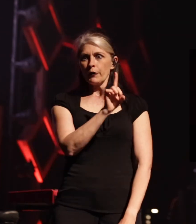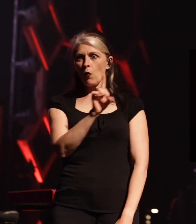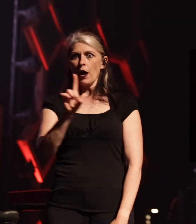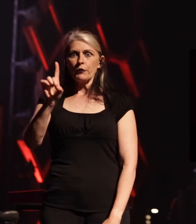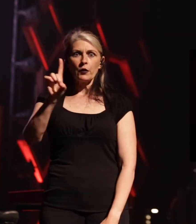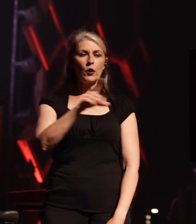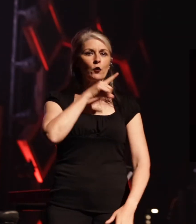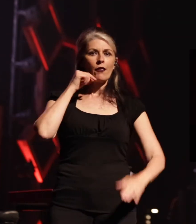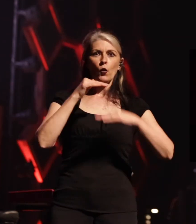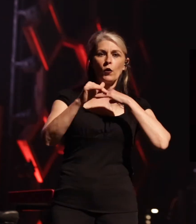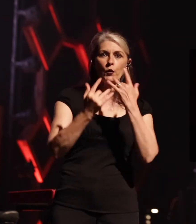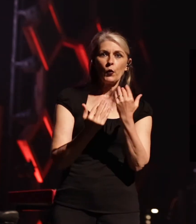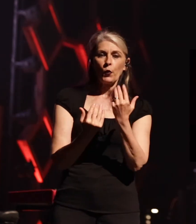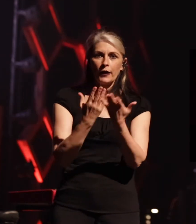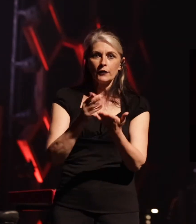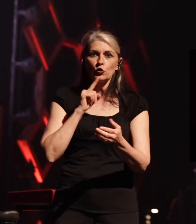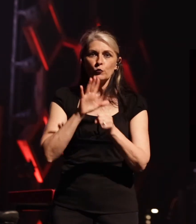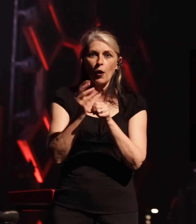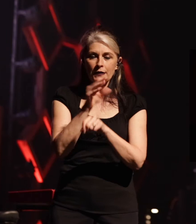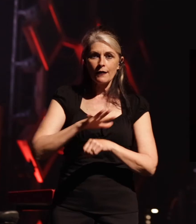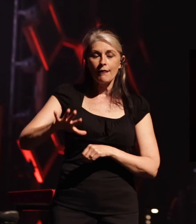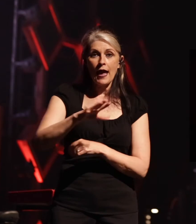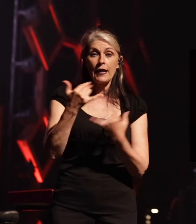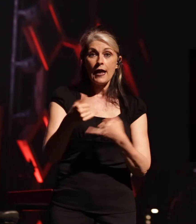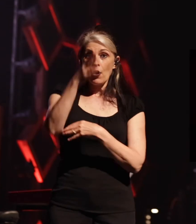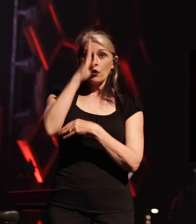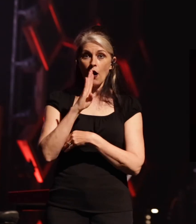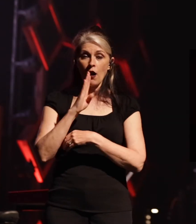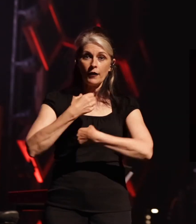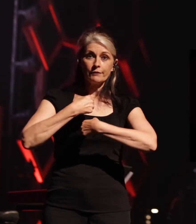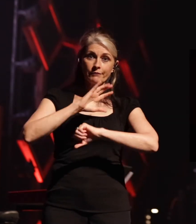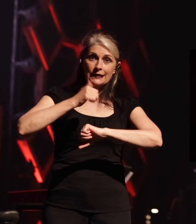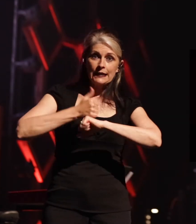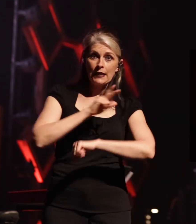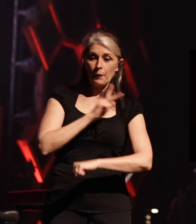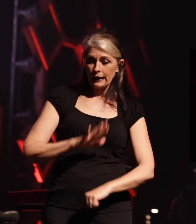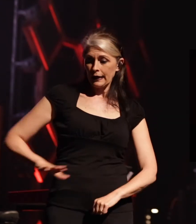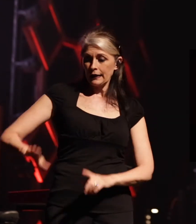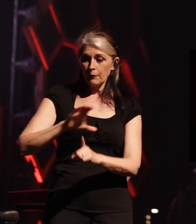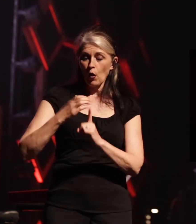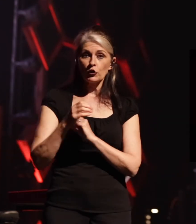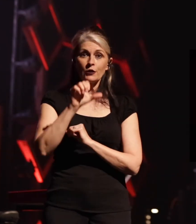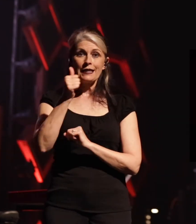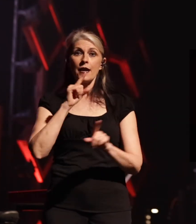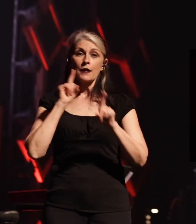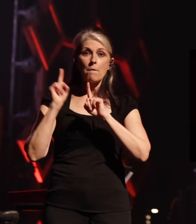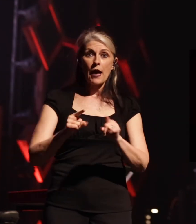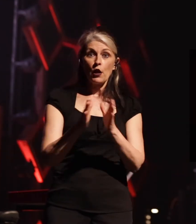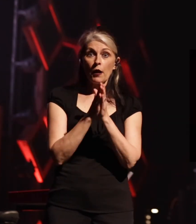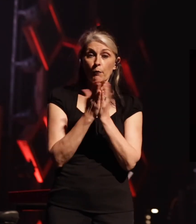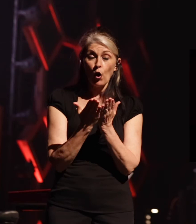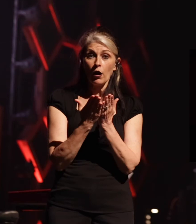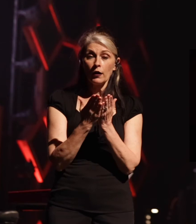land. And while in the wilderness, God begins to form a kingdom culture, giving them the Ten Commandments, giving them the Book of the covenant code, which we talked a